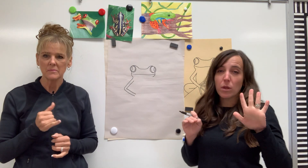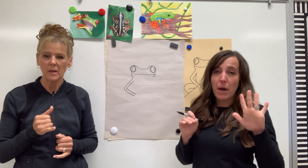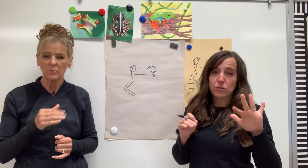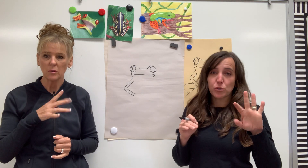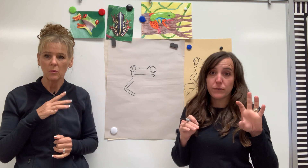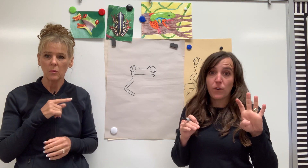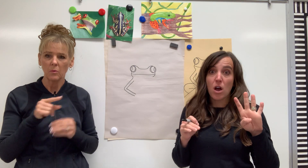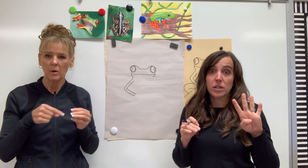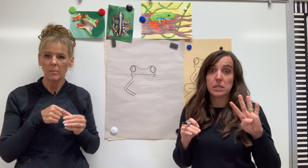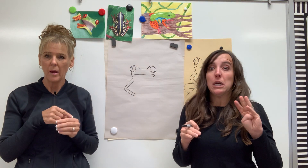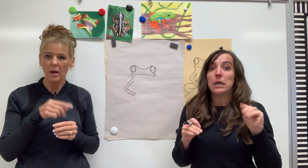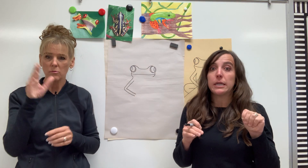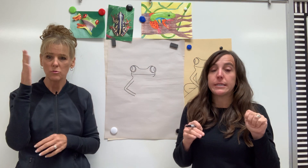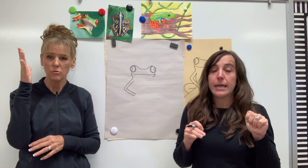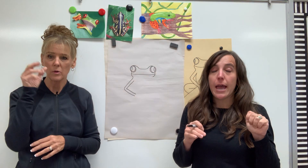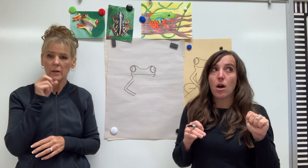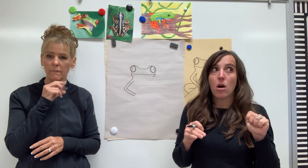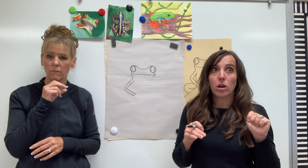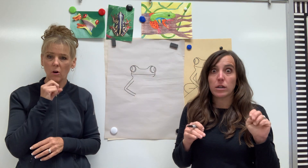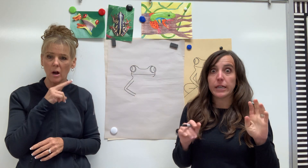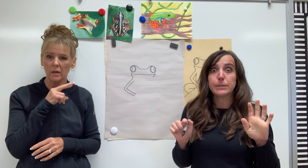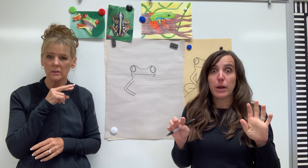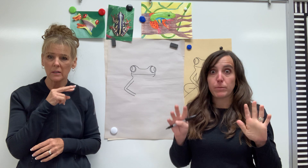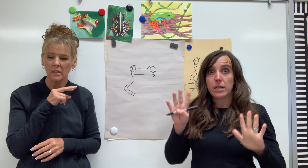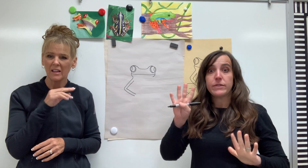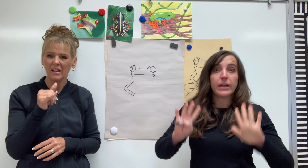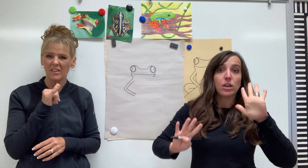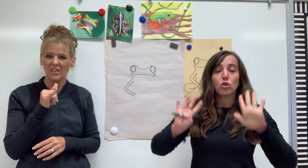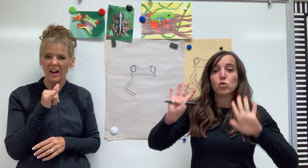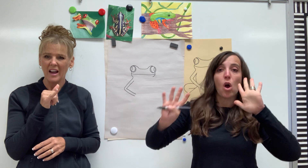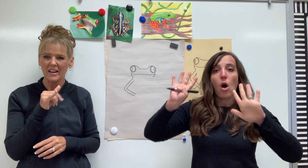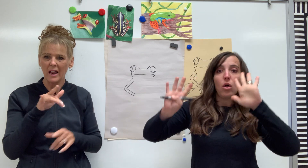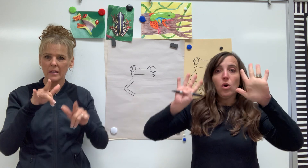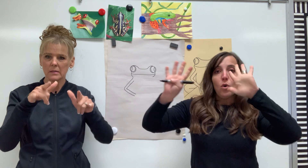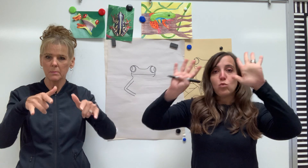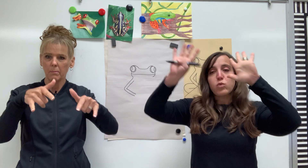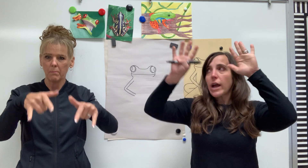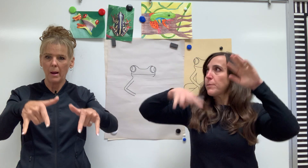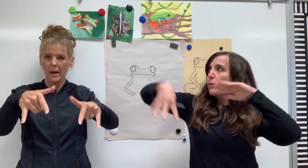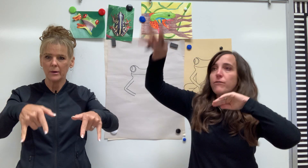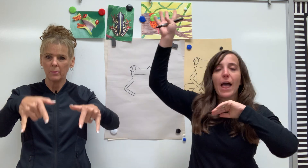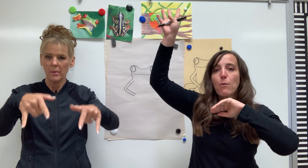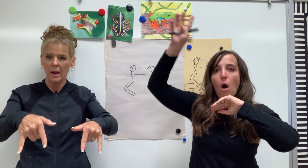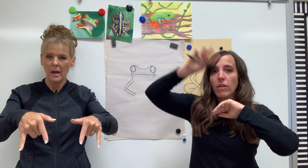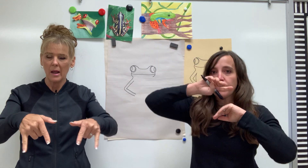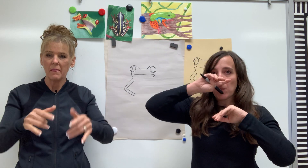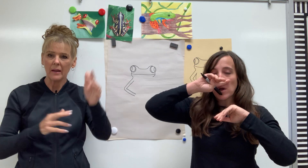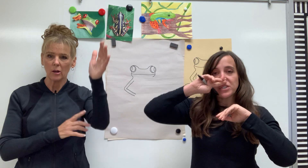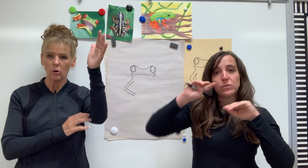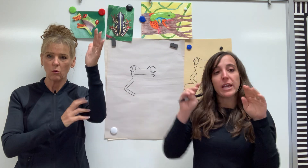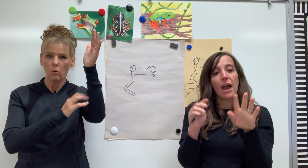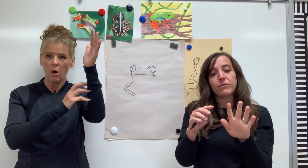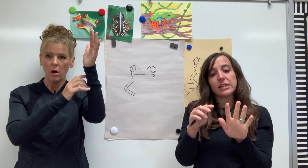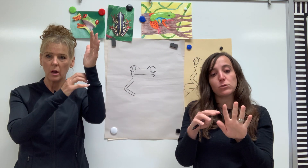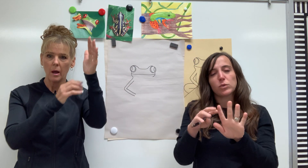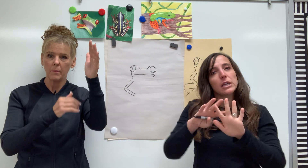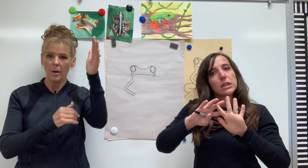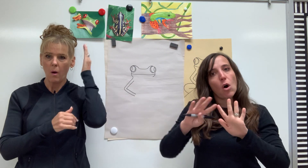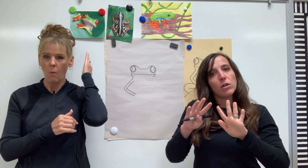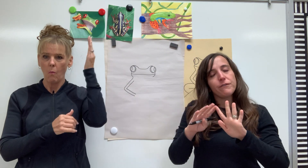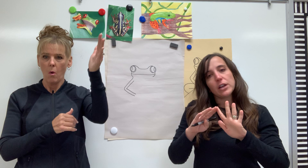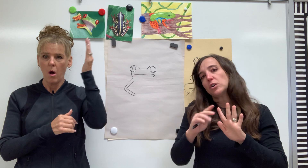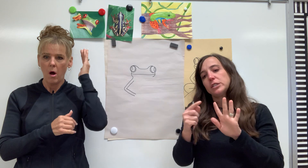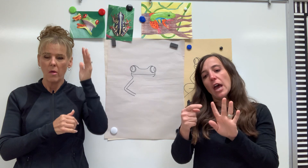so cool about tree frogs is they are kind of like Spider-Man. They can crawl right up a flat wall if they want to. They have these